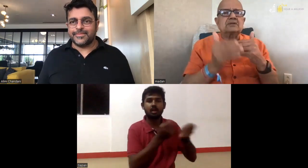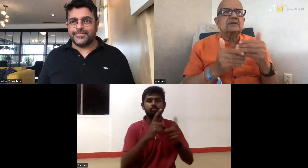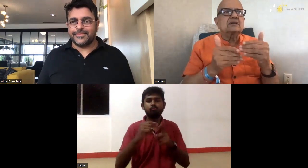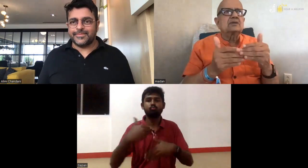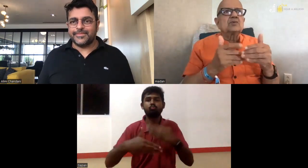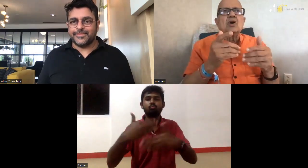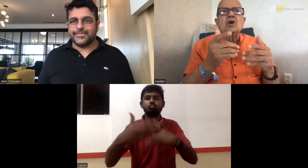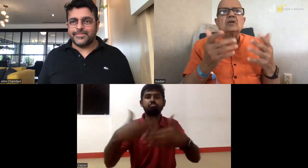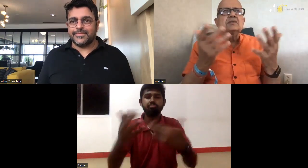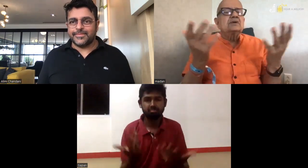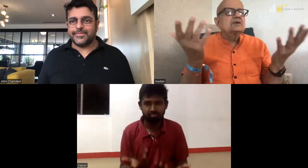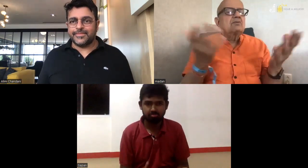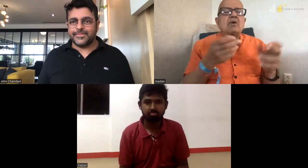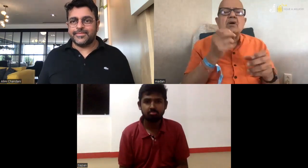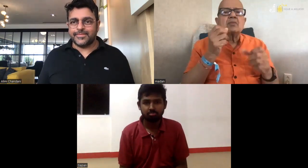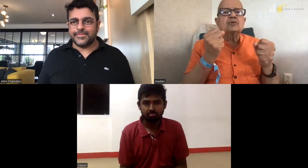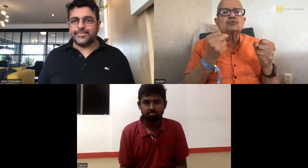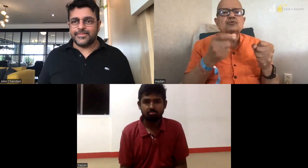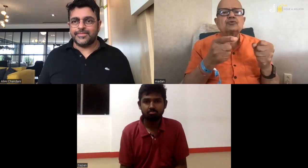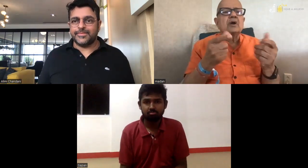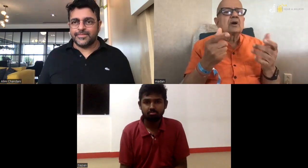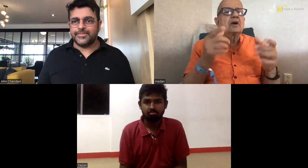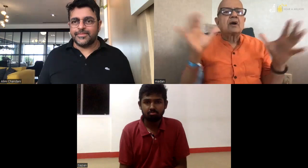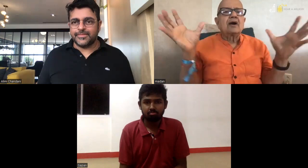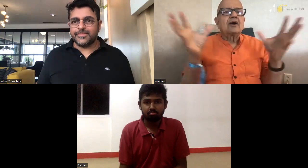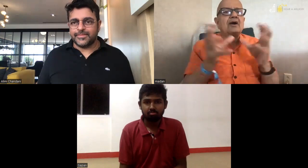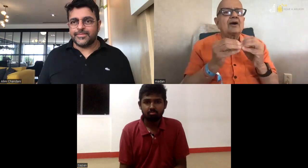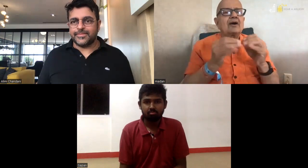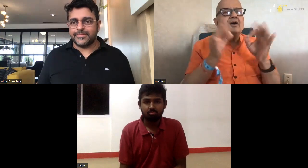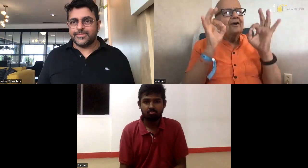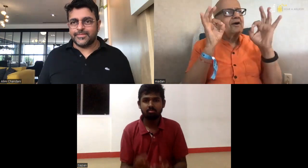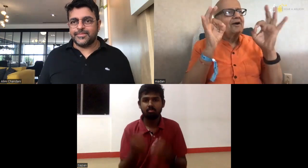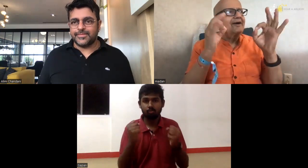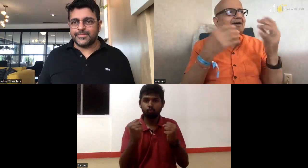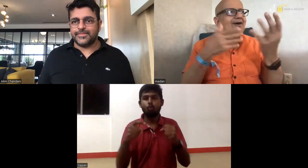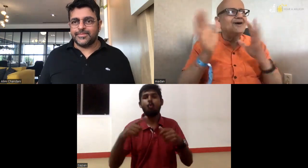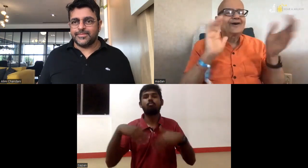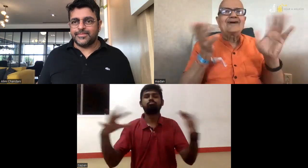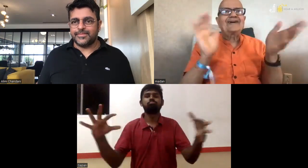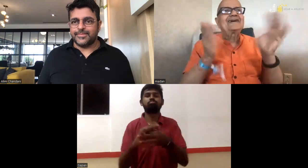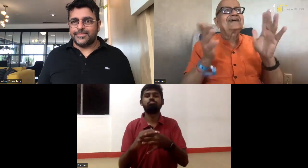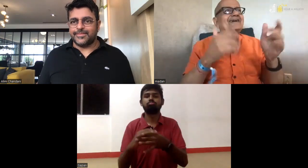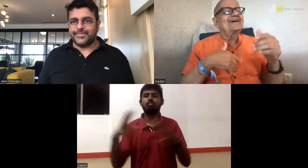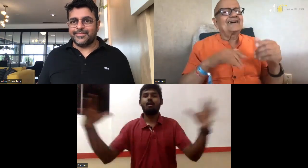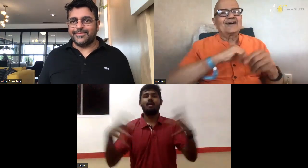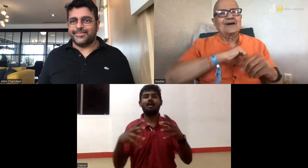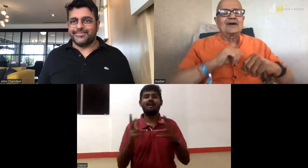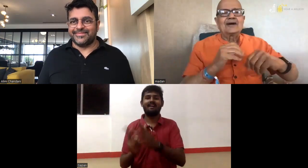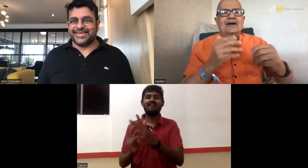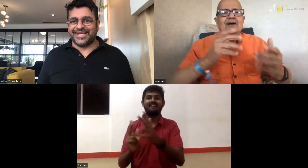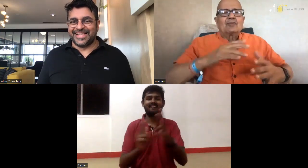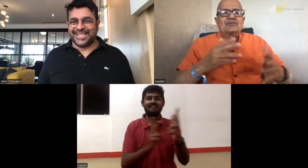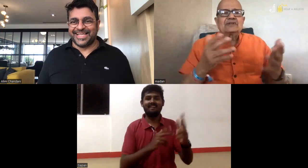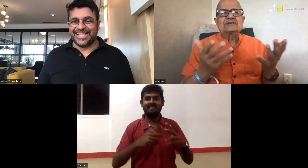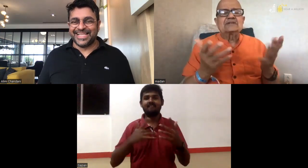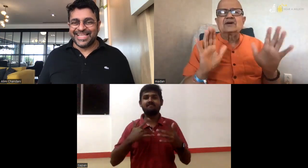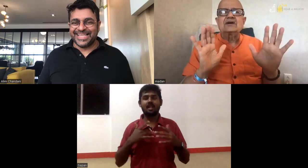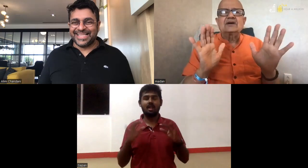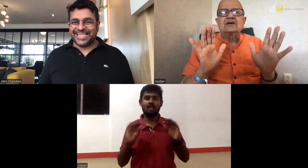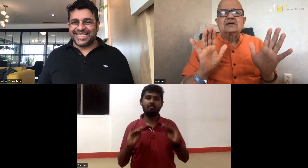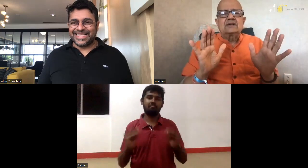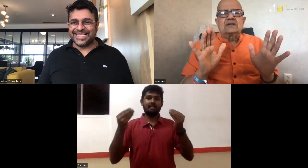But when they come together, they feel so inspired. They would like to do a lot of things. But when they go back to their home, they do